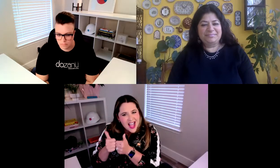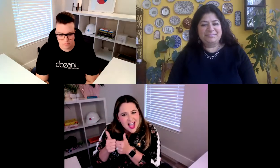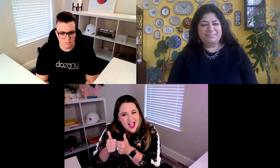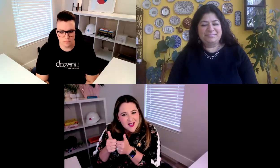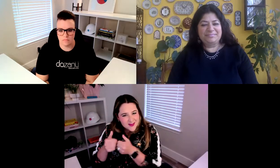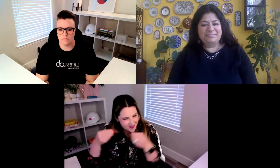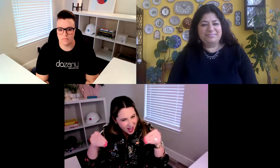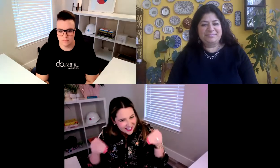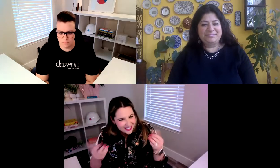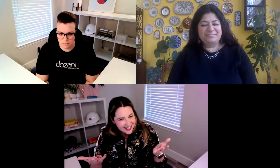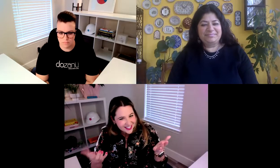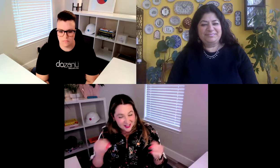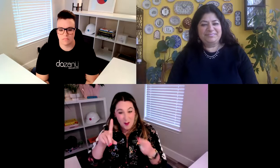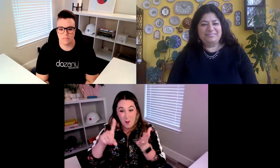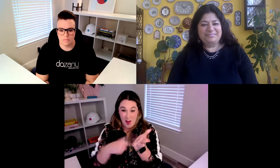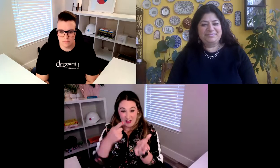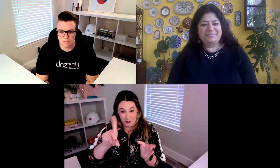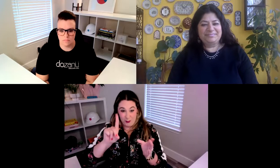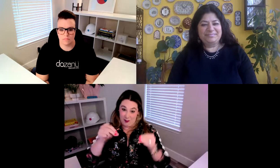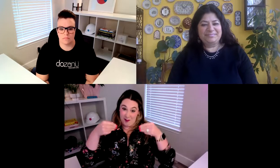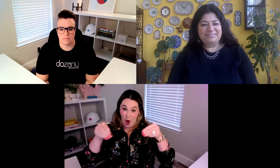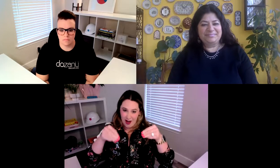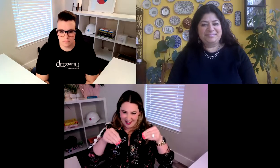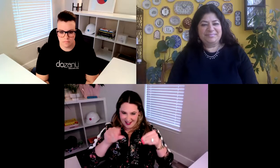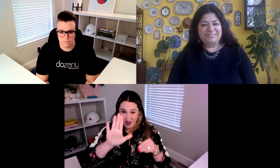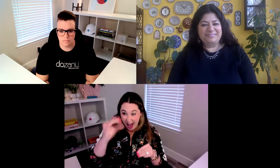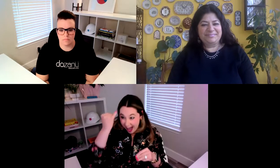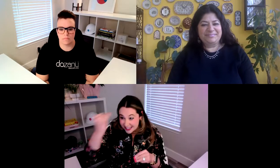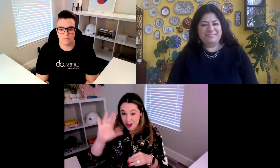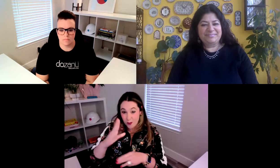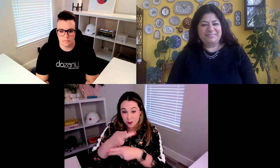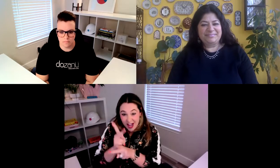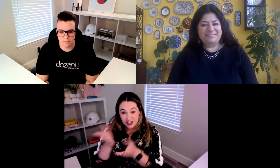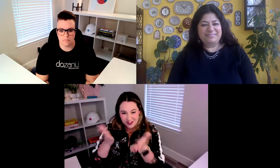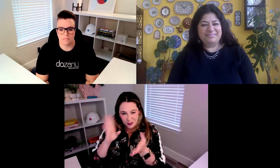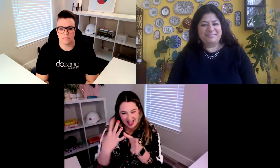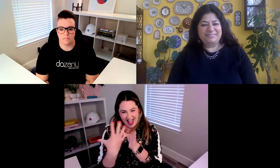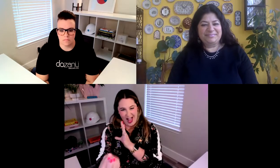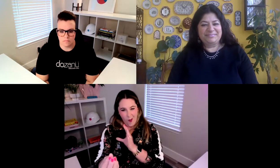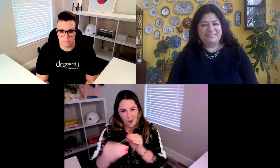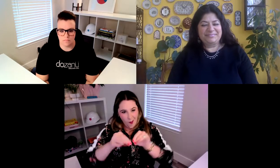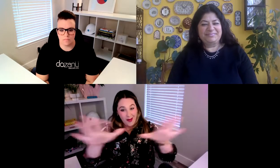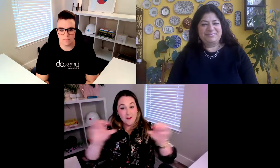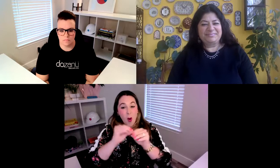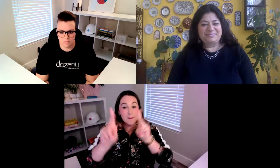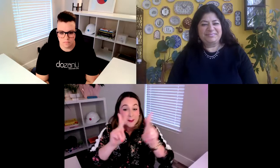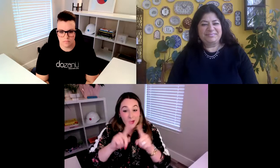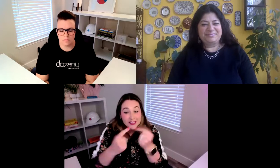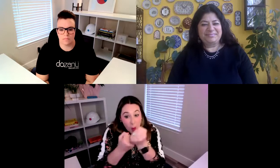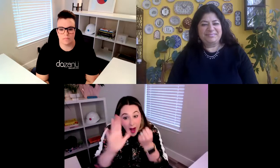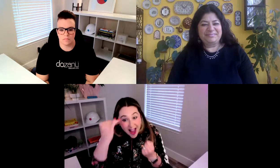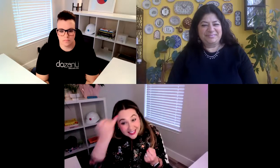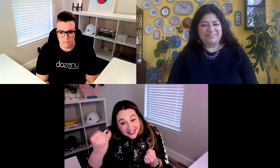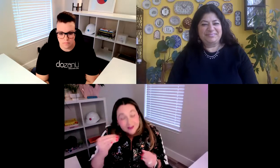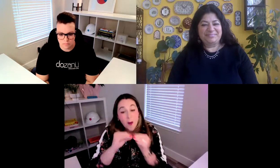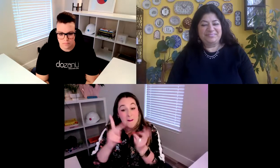name out there, to get their products and services out there so that it can be bought, so that they can earn a profit. The critical role is in marketing. That's